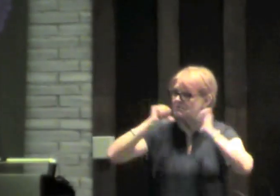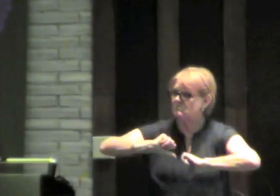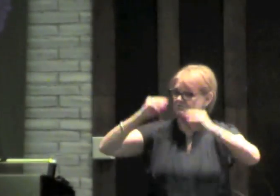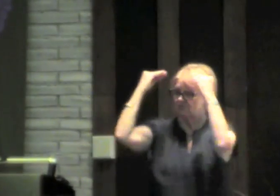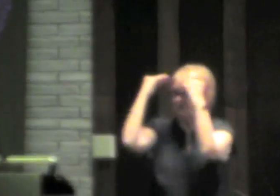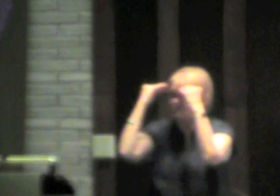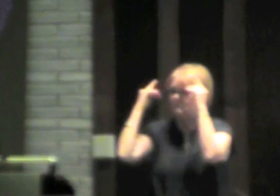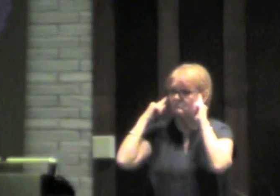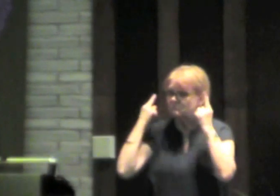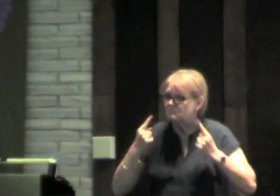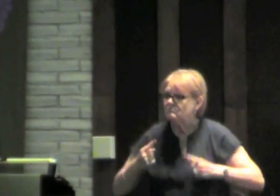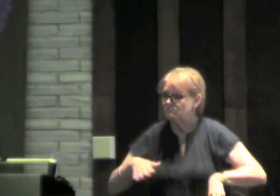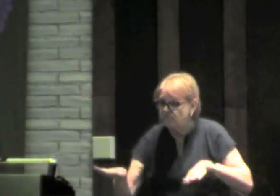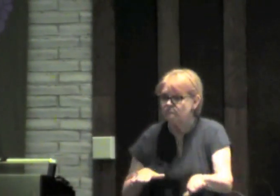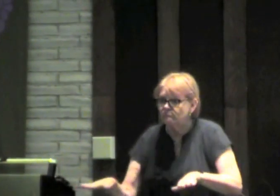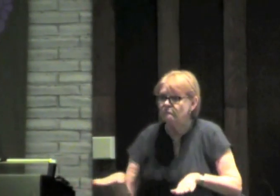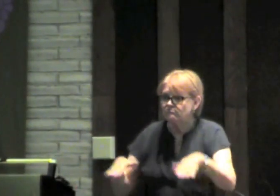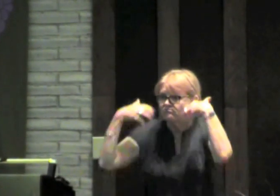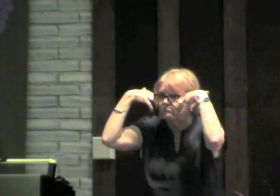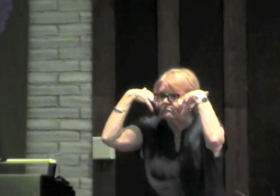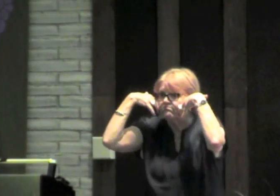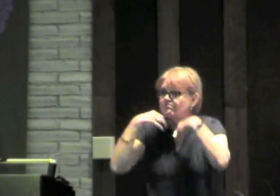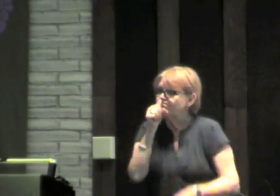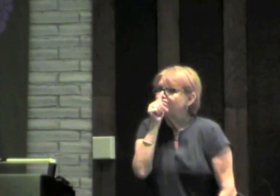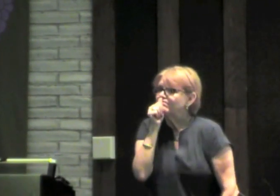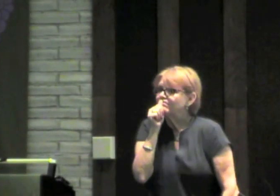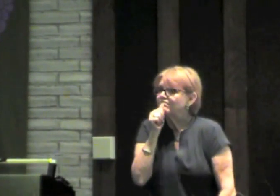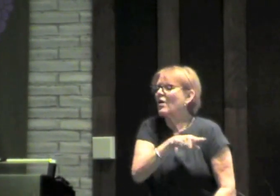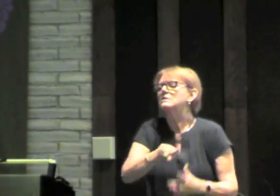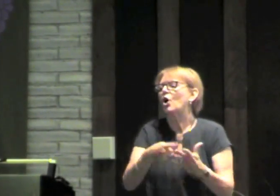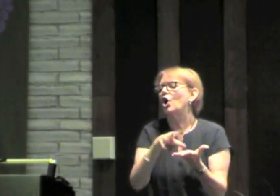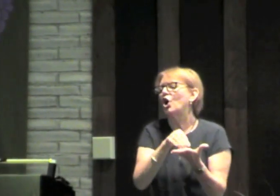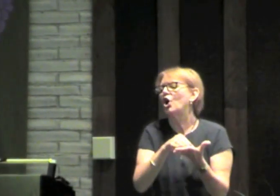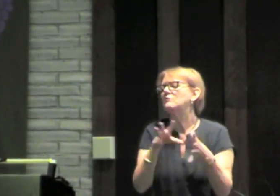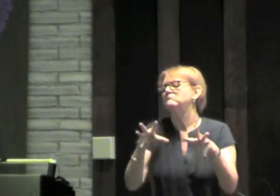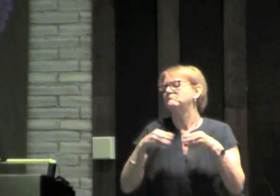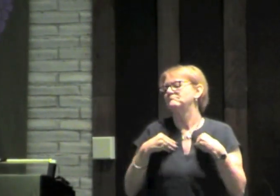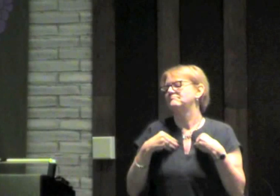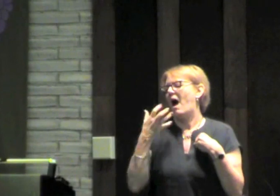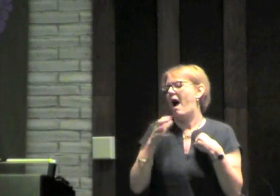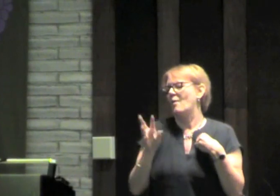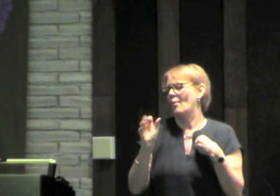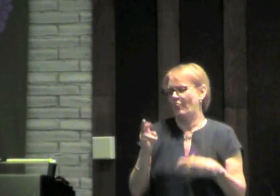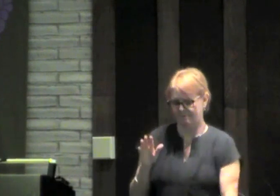garbed in wool coats, in their wool hats from head to toe, and they are